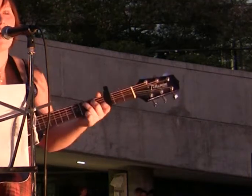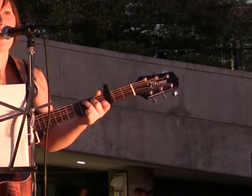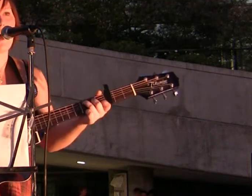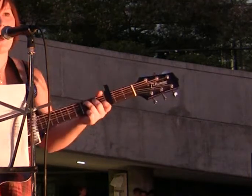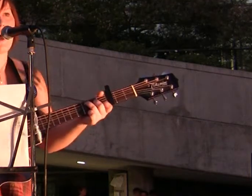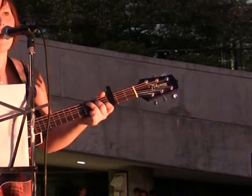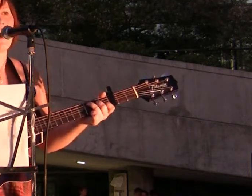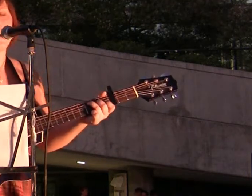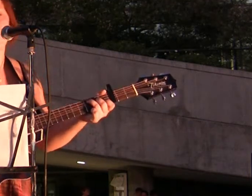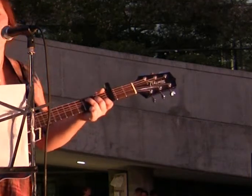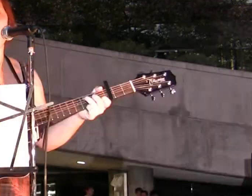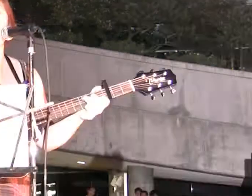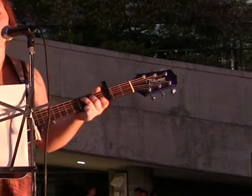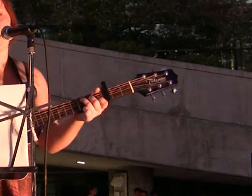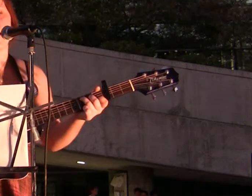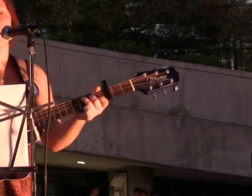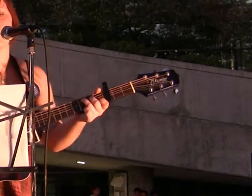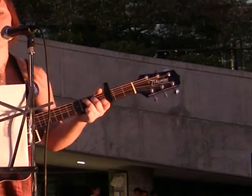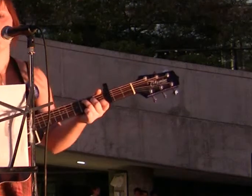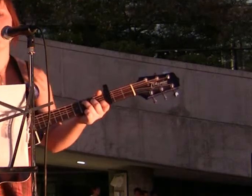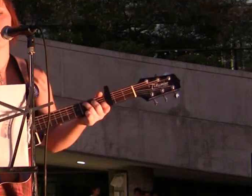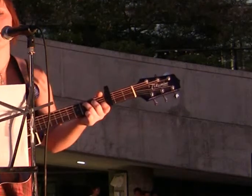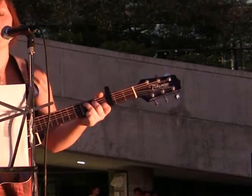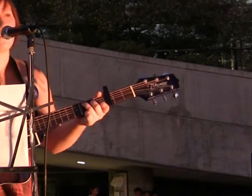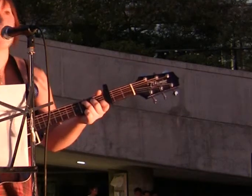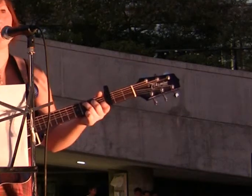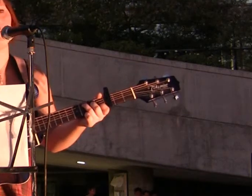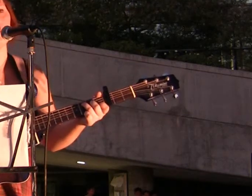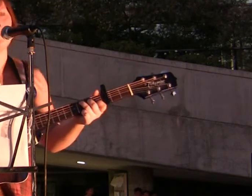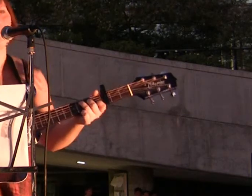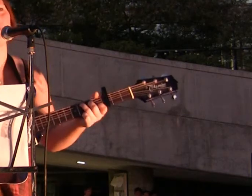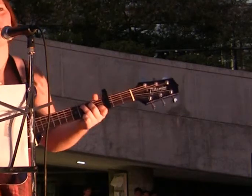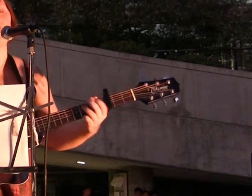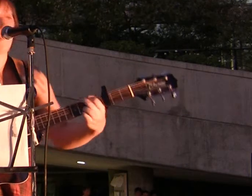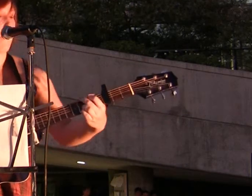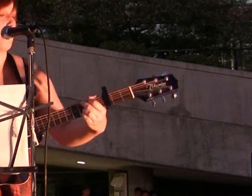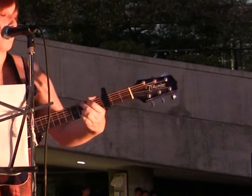back love again.